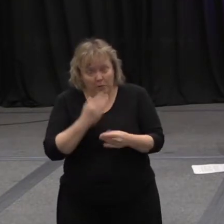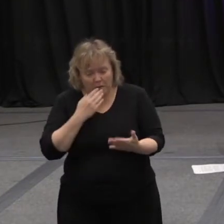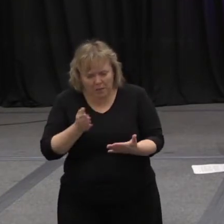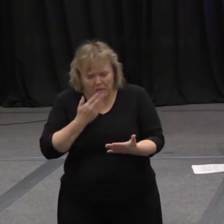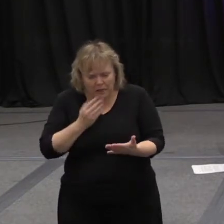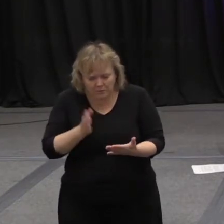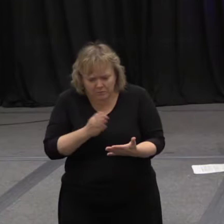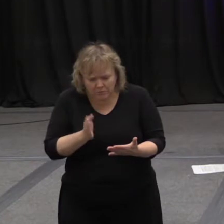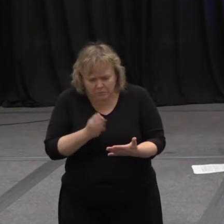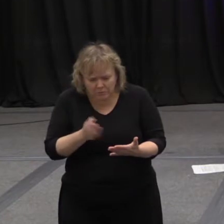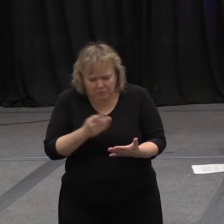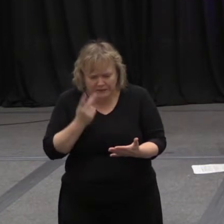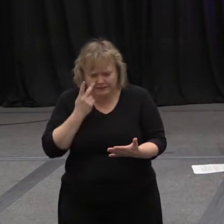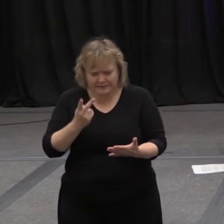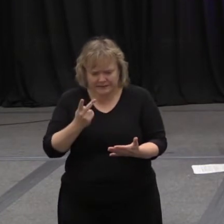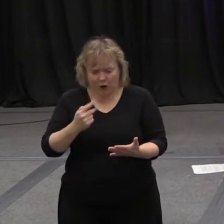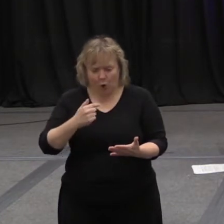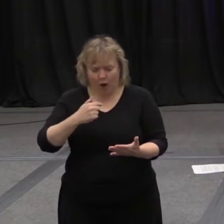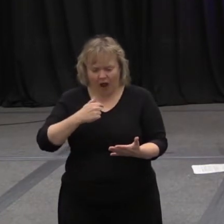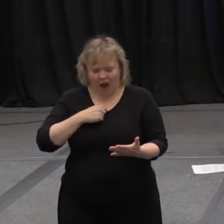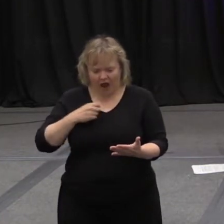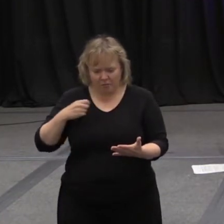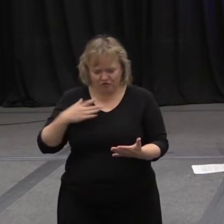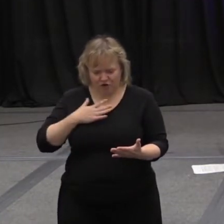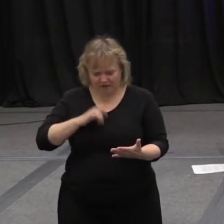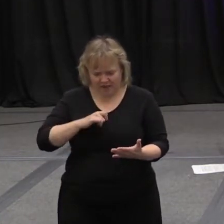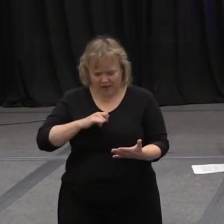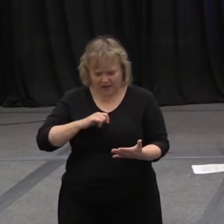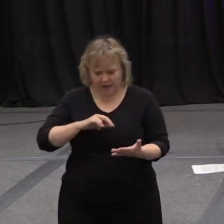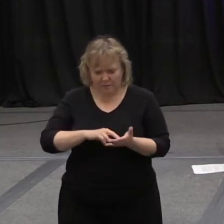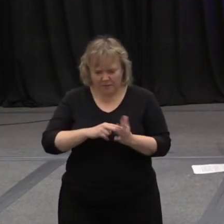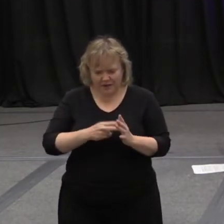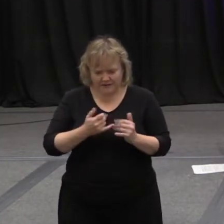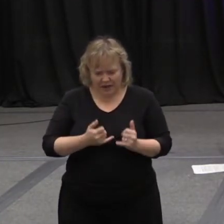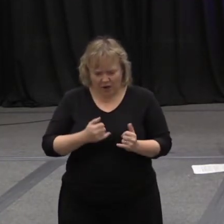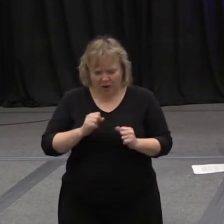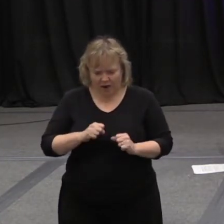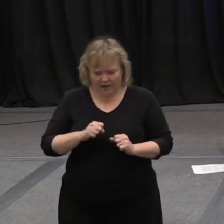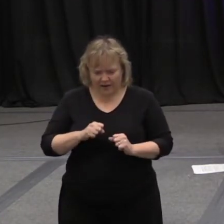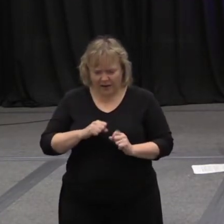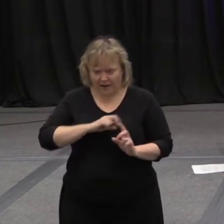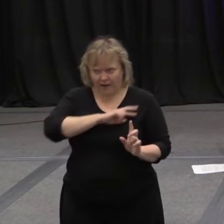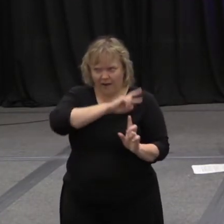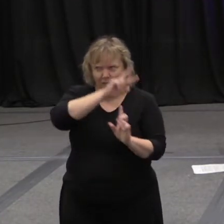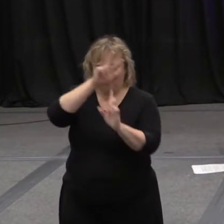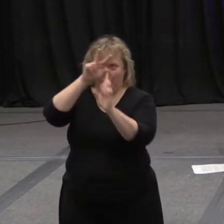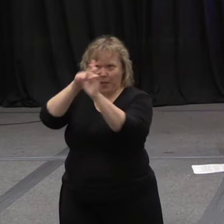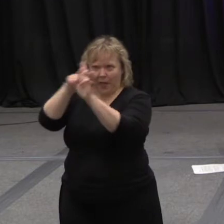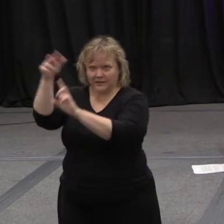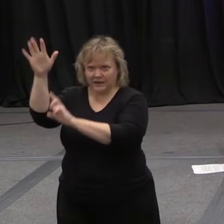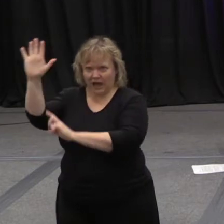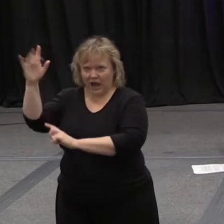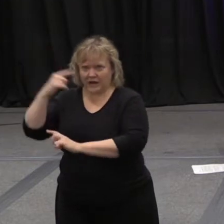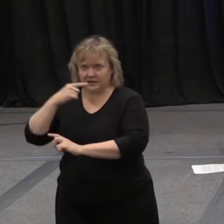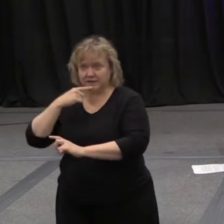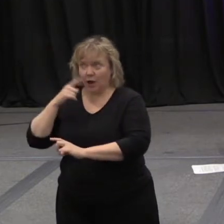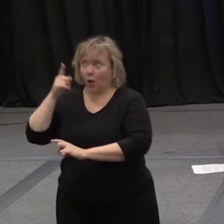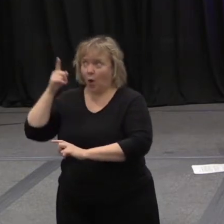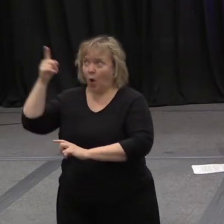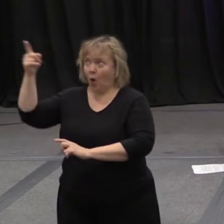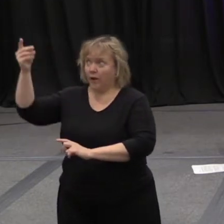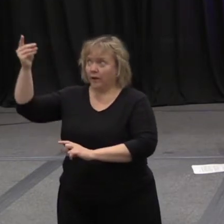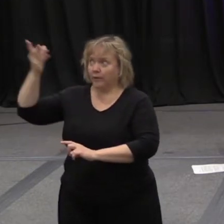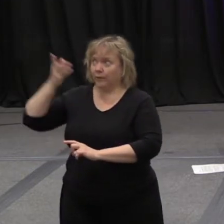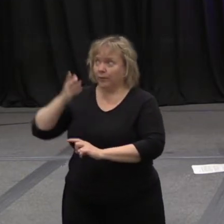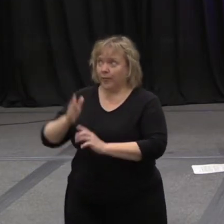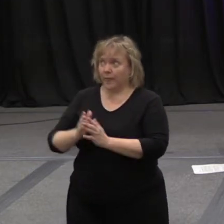our terror, project it onto God, and say, look, everybody, you need to be scared of this too, because it's coming from God. It's not